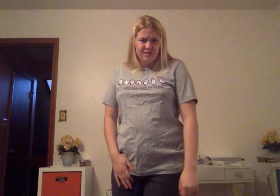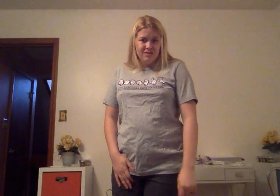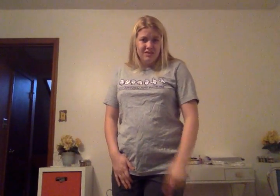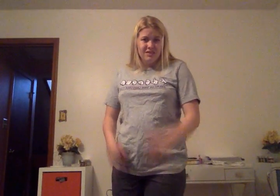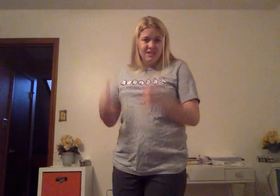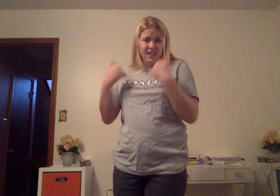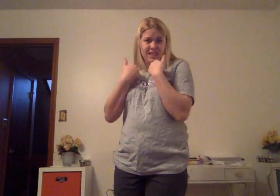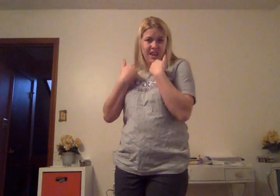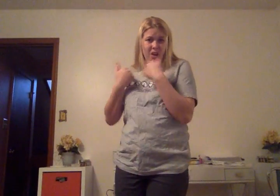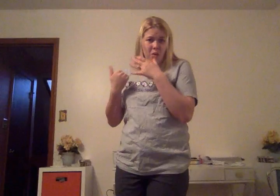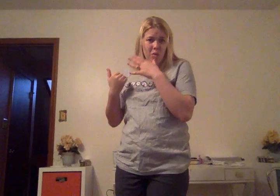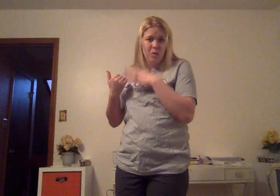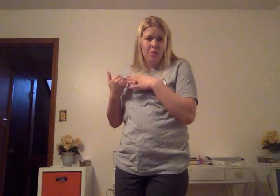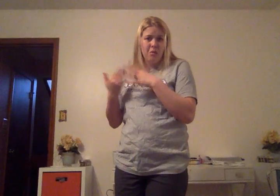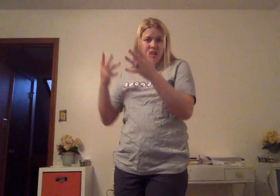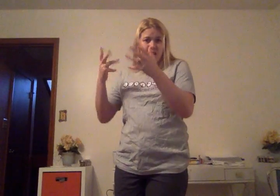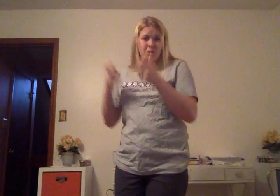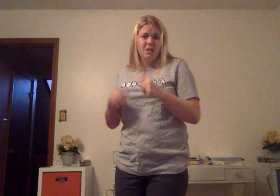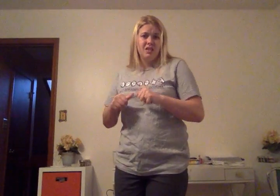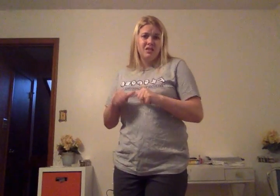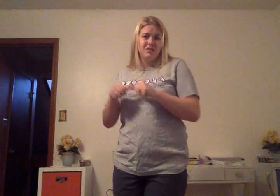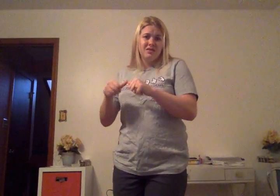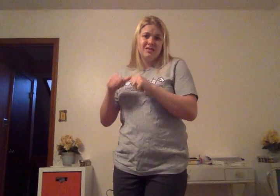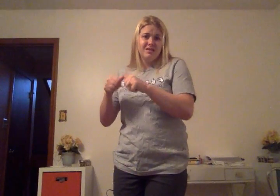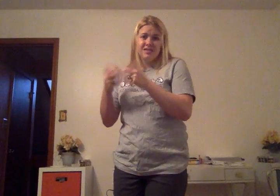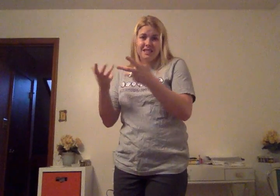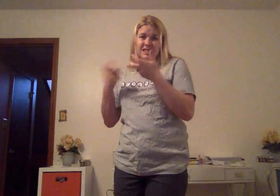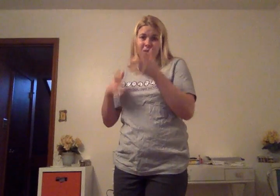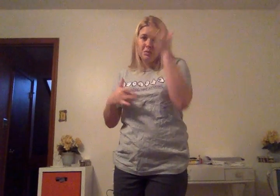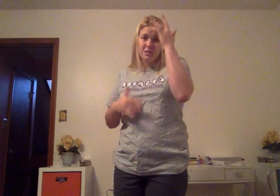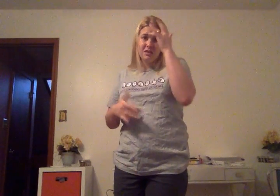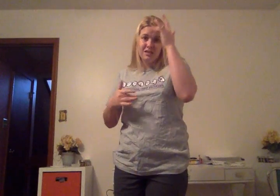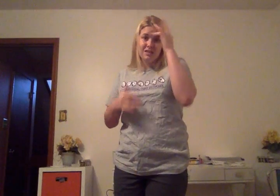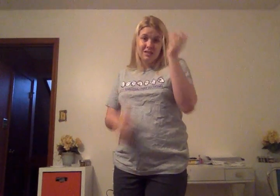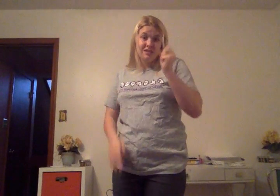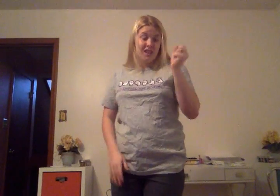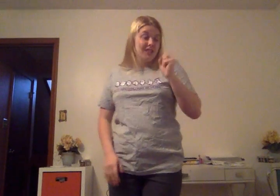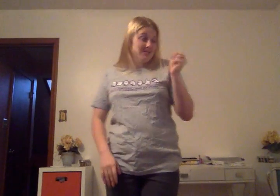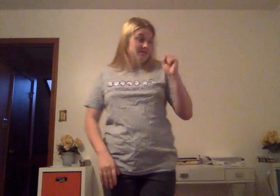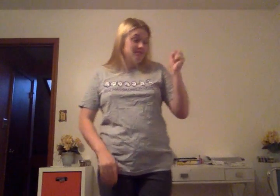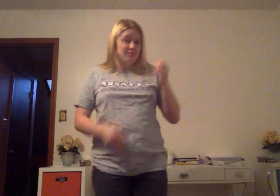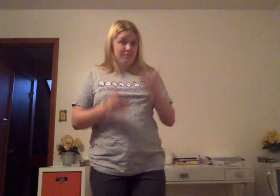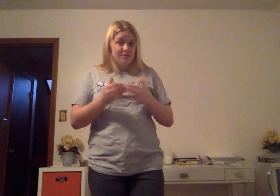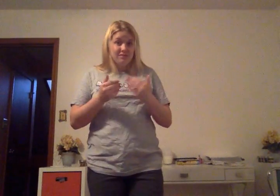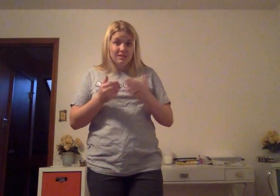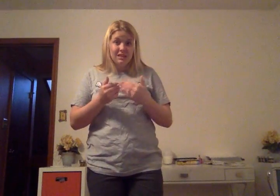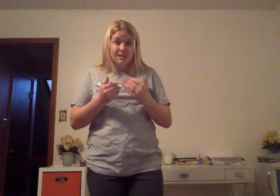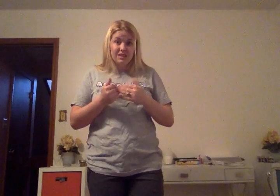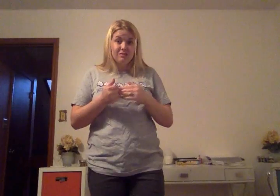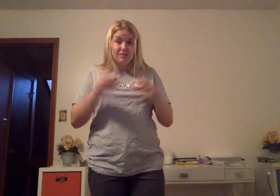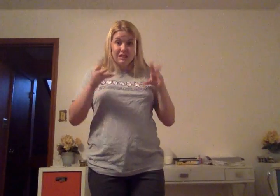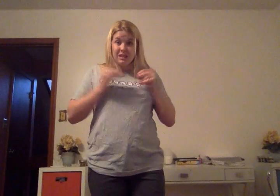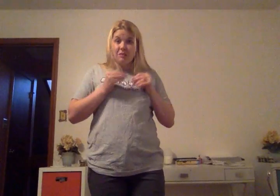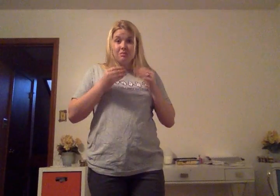woman who wanted to just not have to be sick? Sure. Yeah, that would be easier if I just accepted that, but I